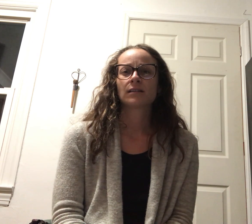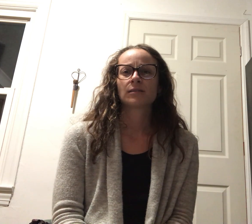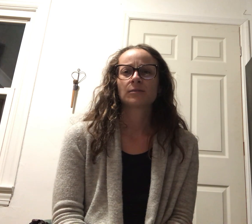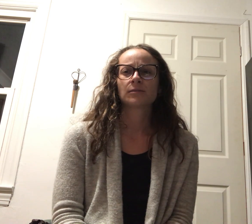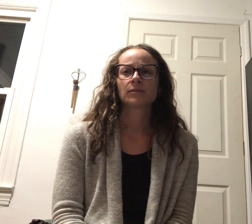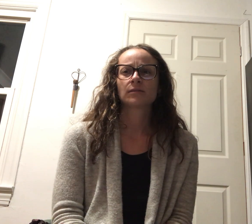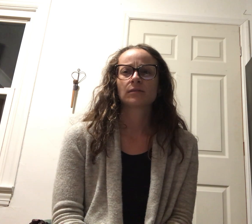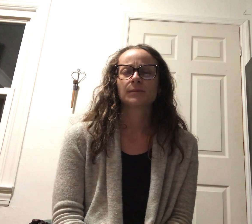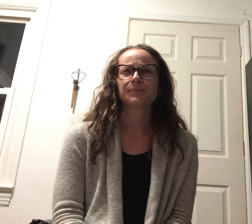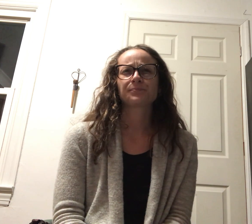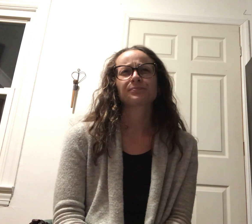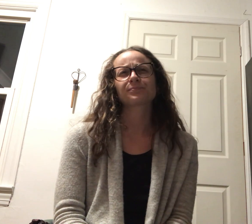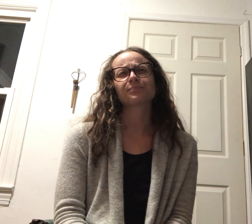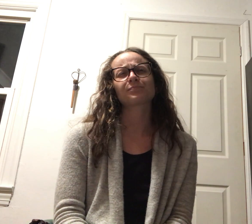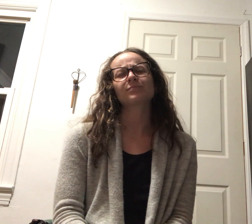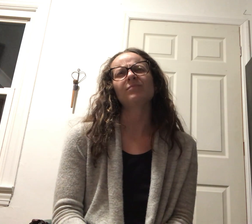Do you have any favorite desserts?